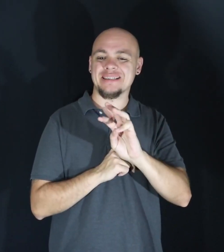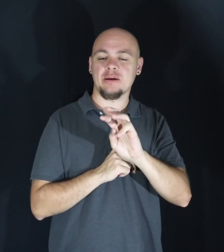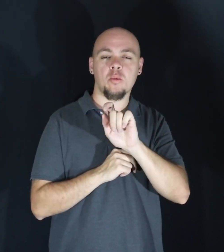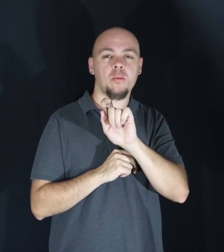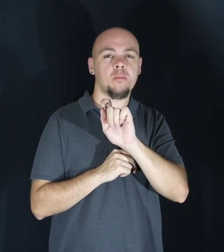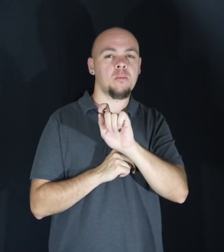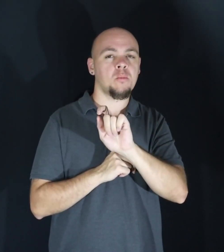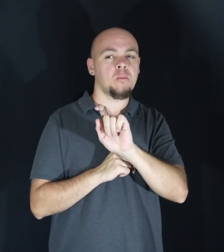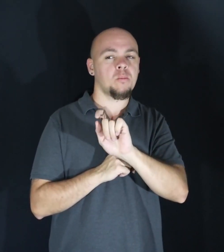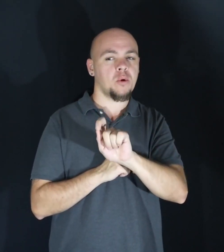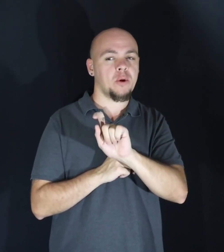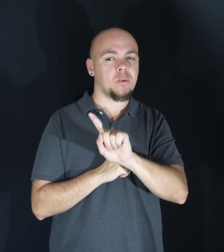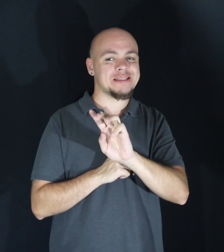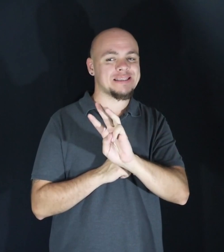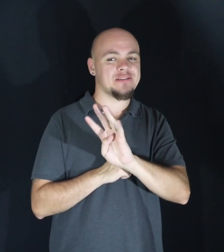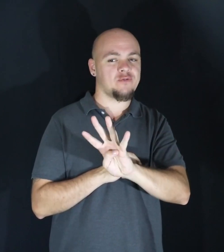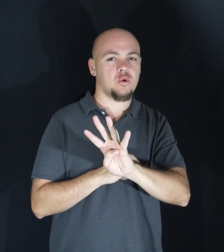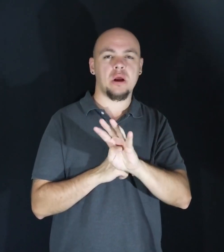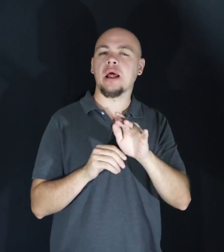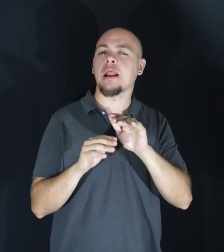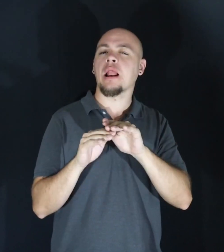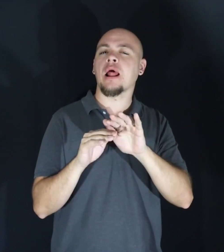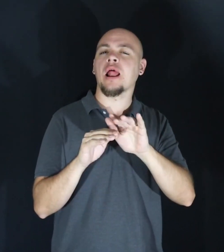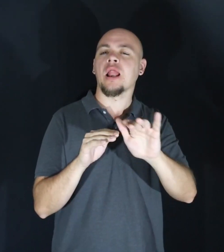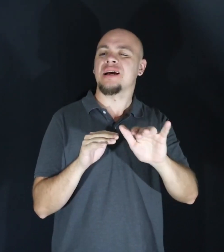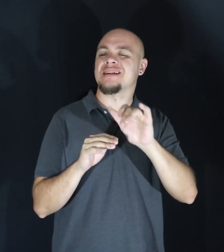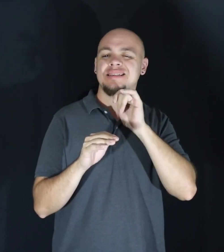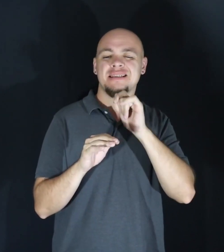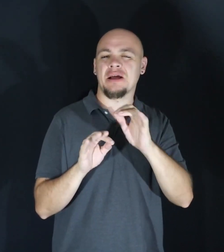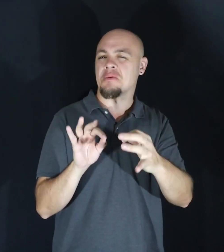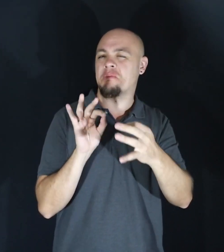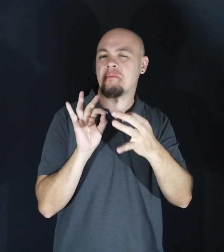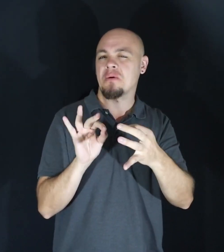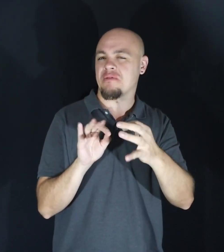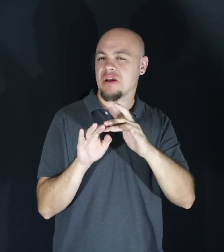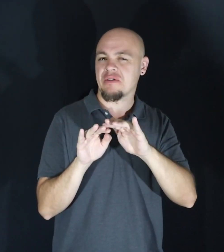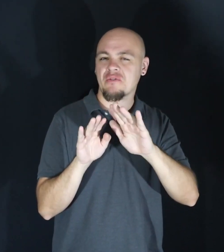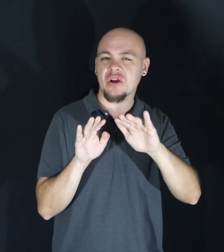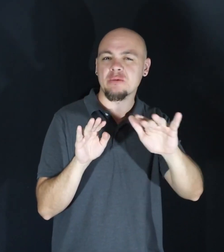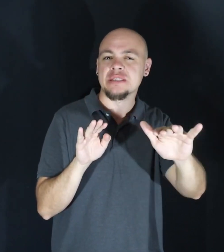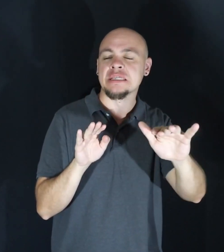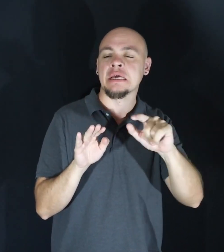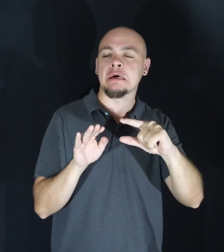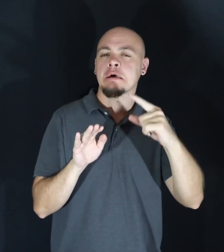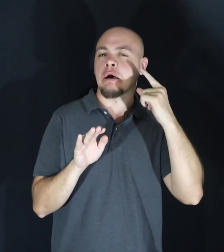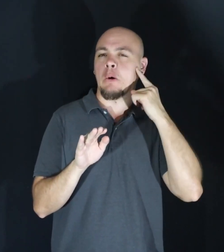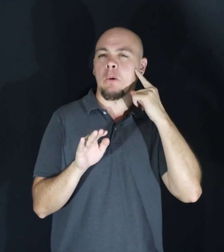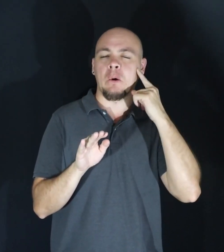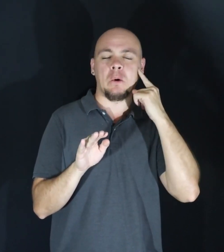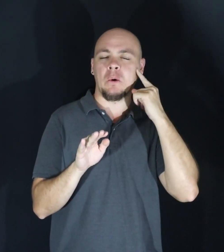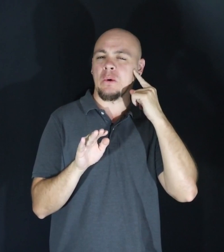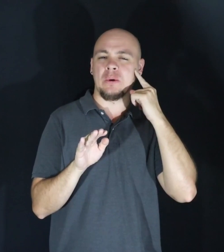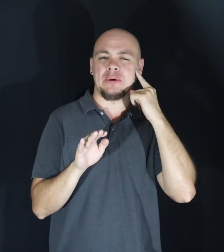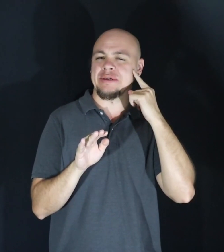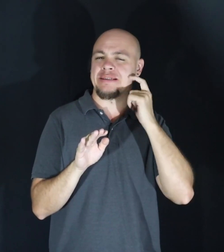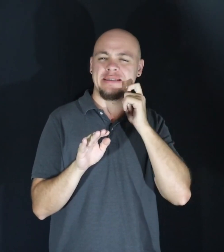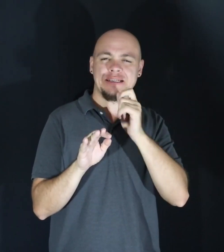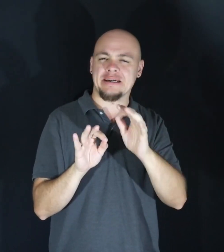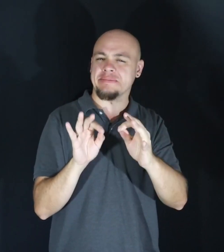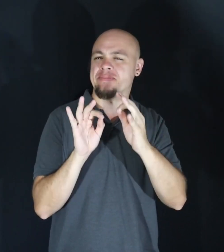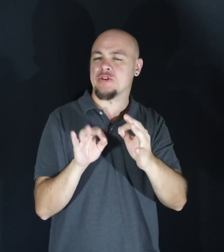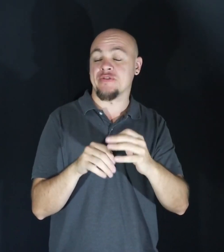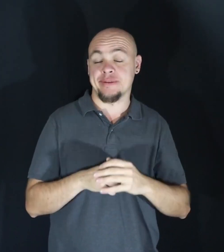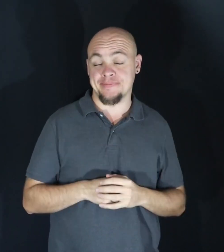466.164 hertz, and you're giving off a less than ideal frequency, thus hearing a less than ideal sound when you're